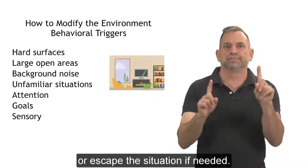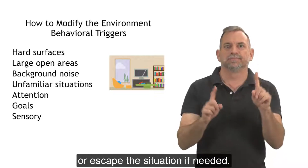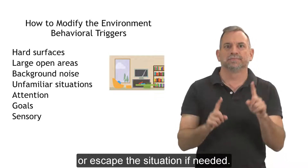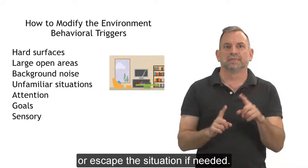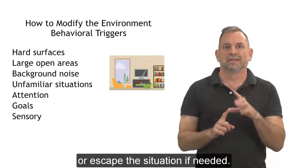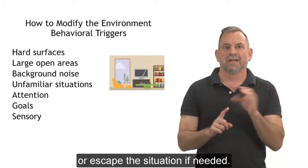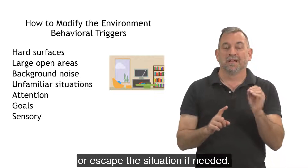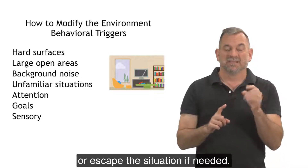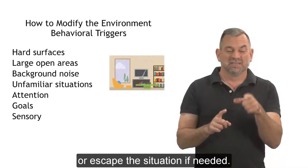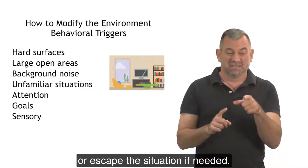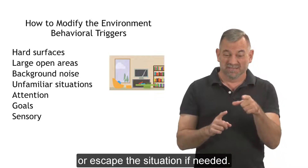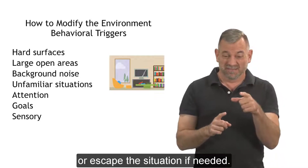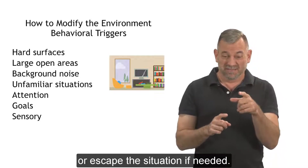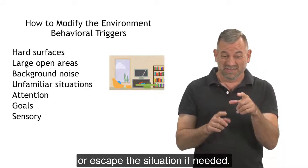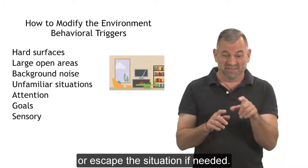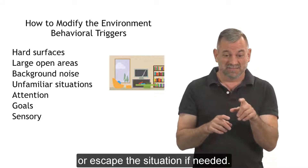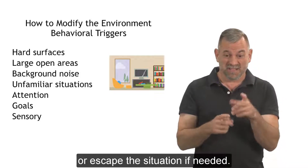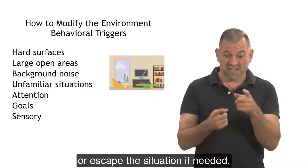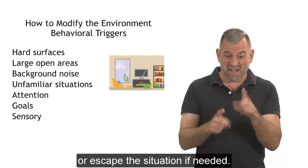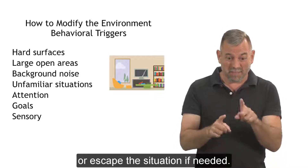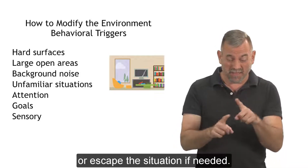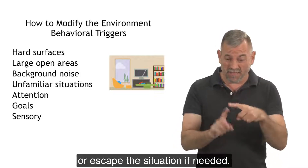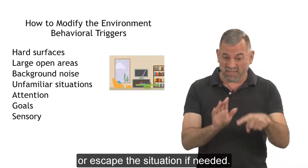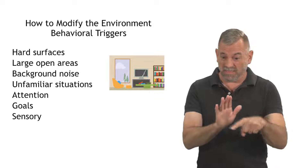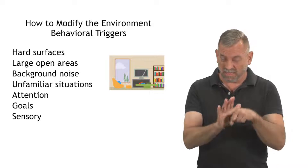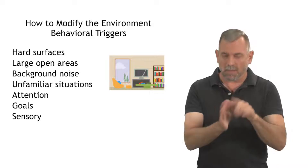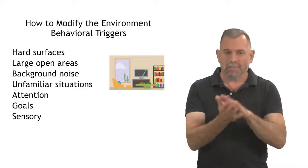or escape the situation if needed.